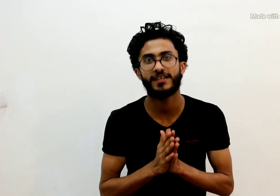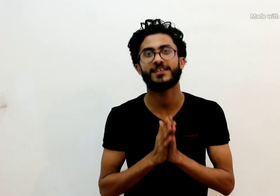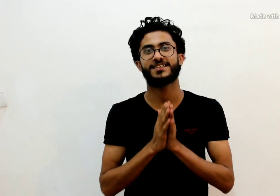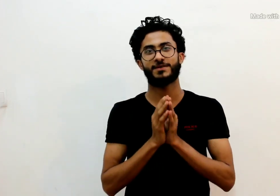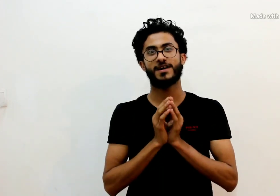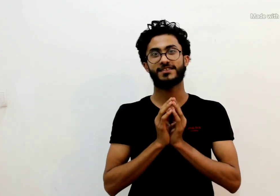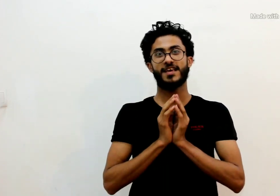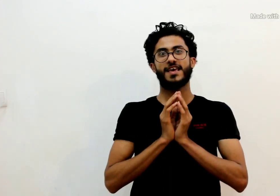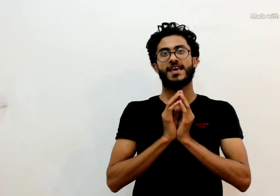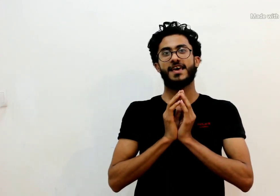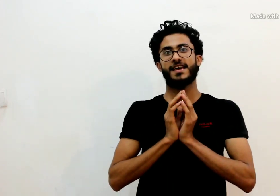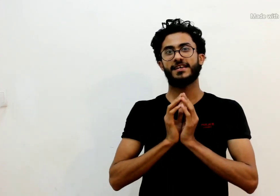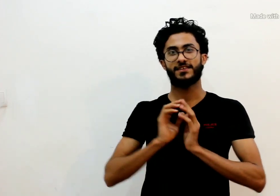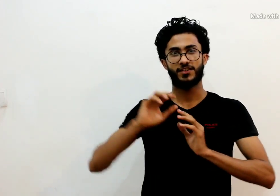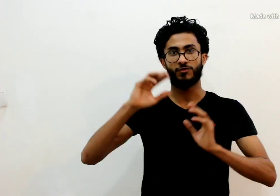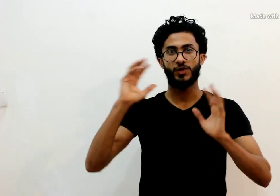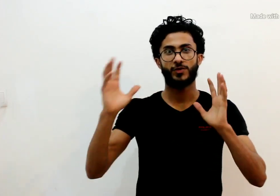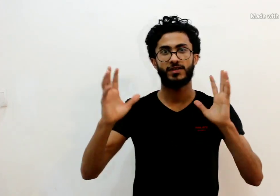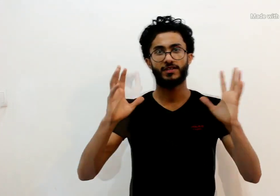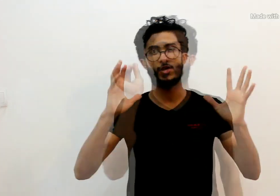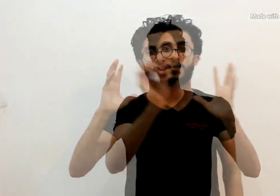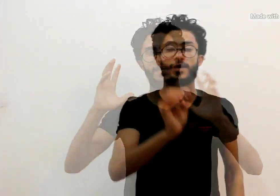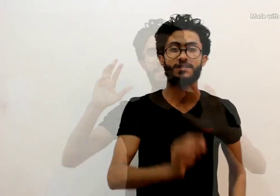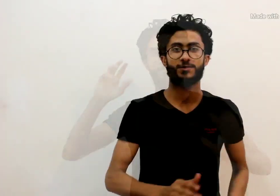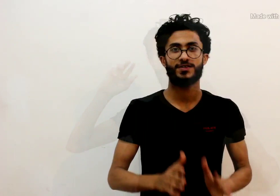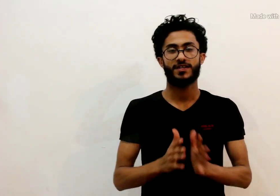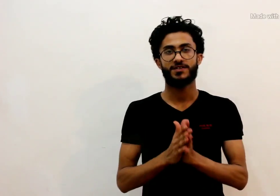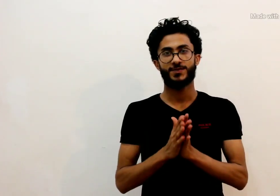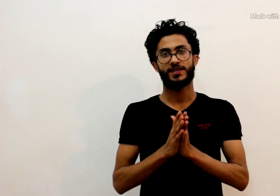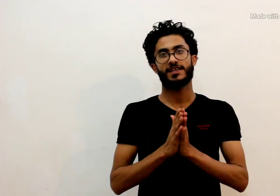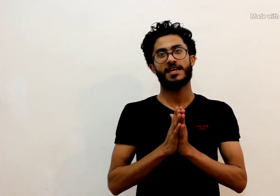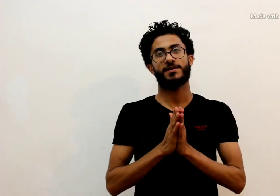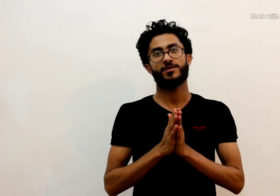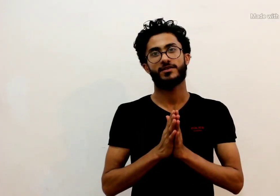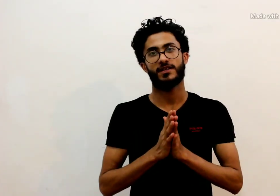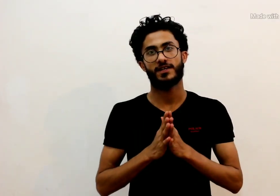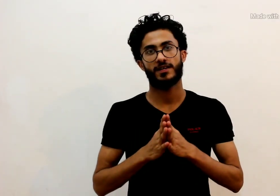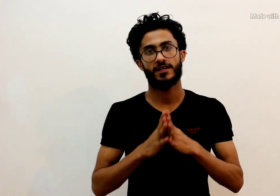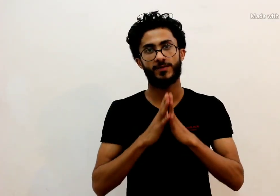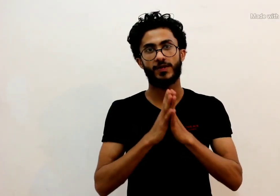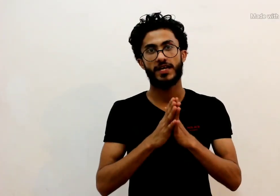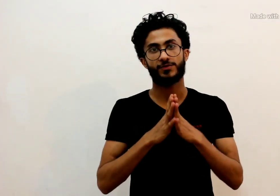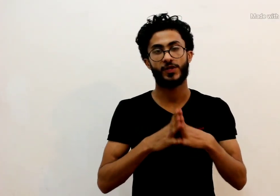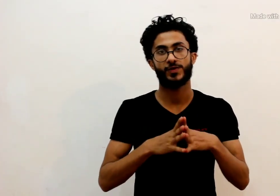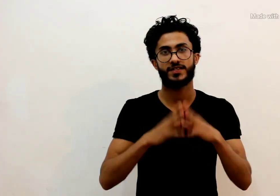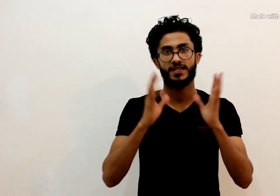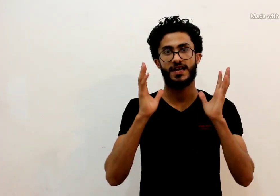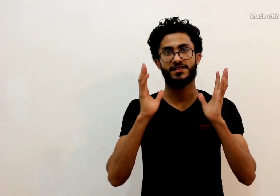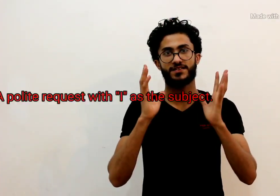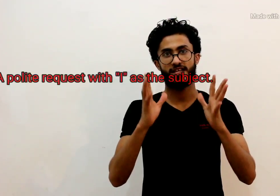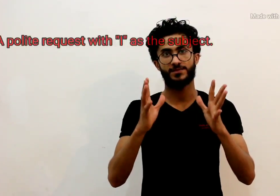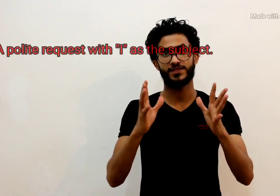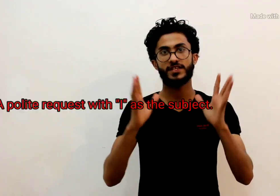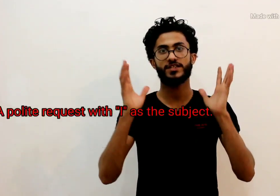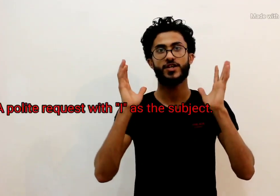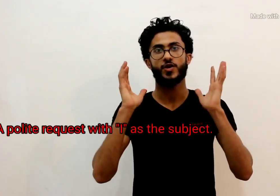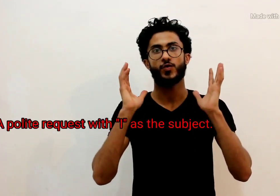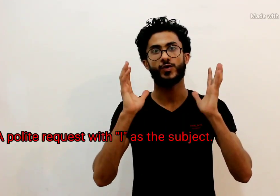English so much. And we will go ahead now. We will start speaking about polite request as a subject